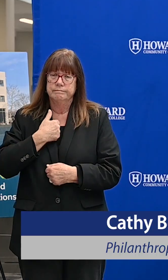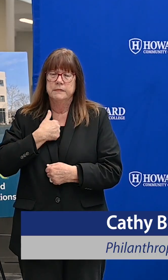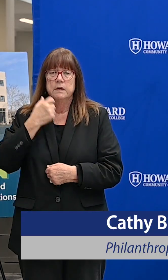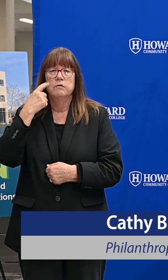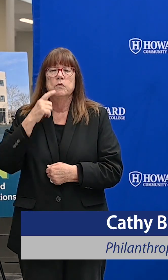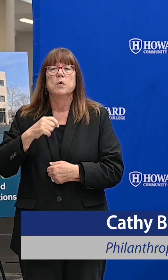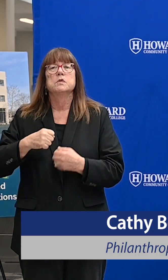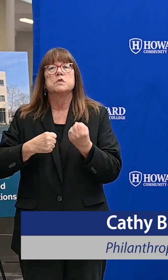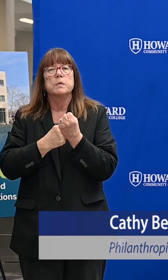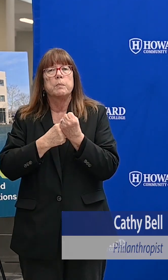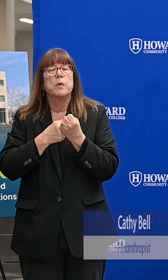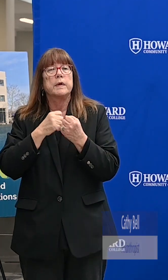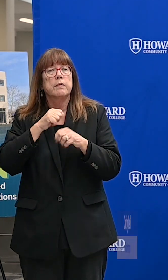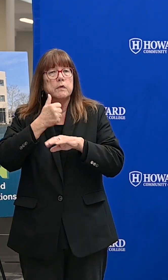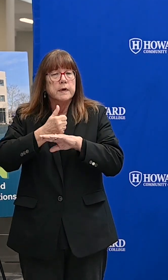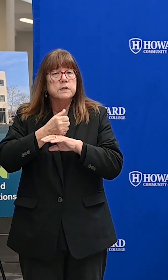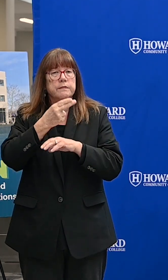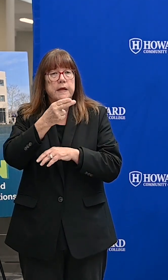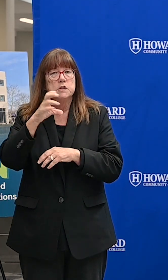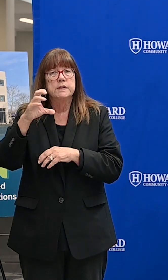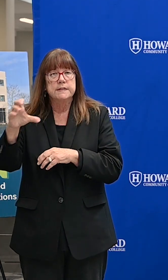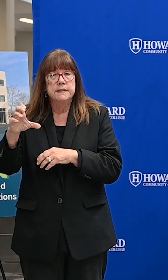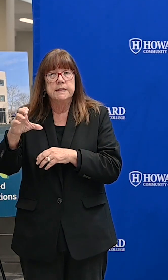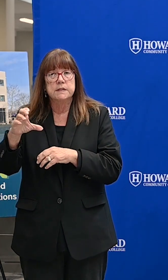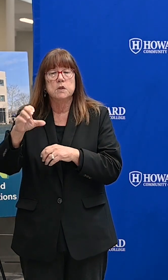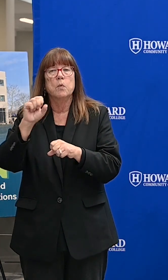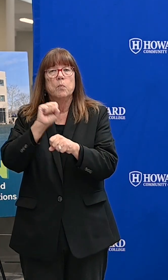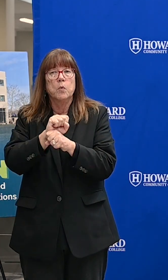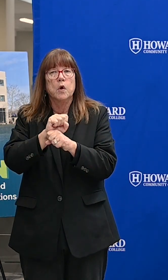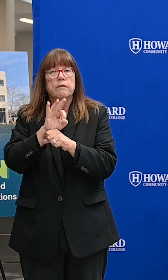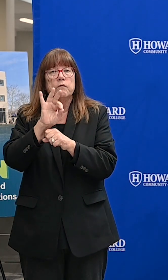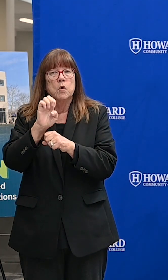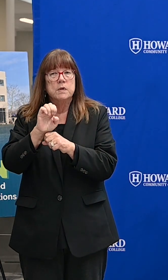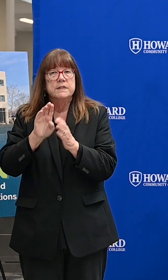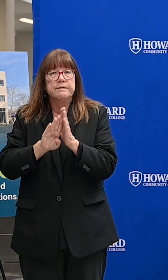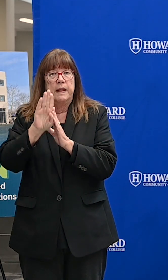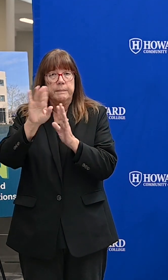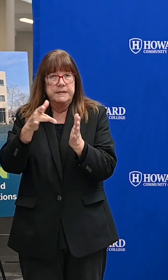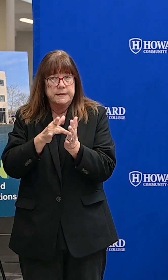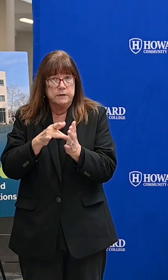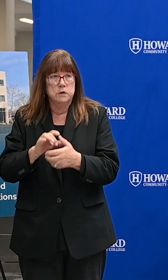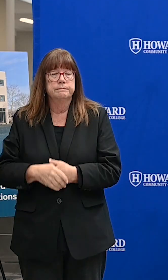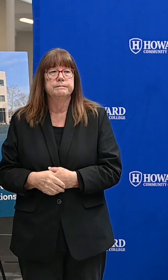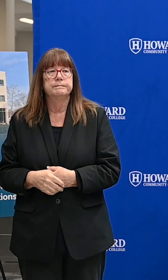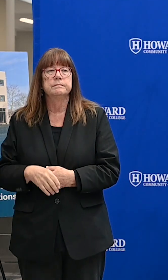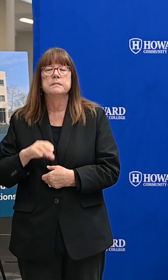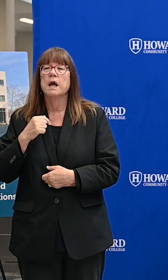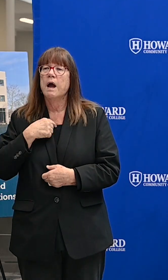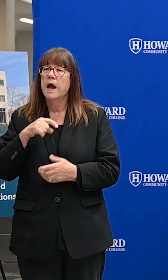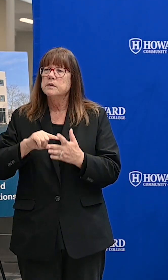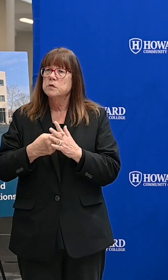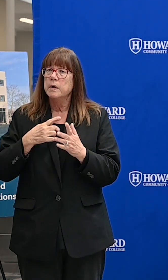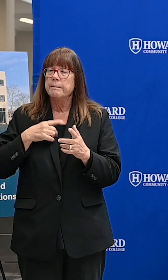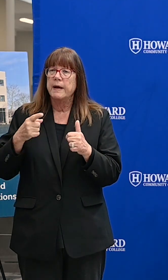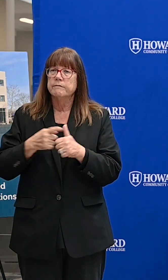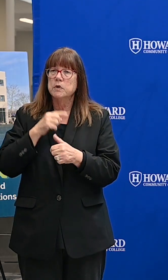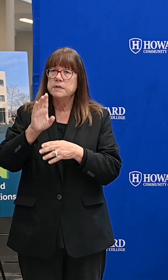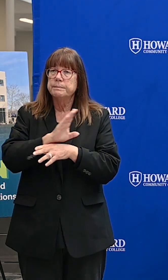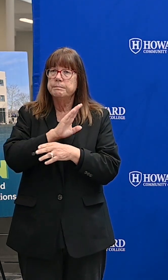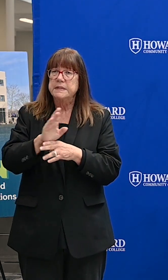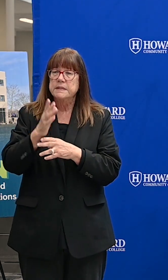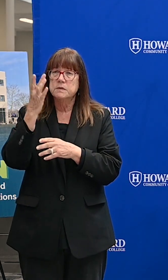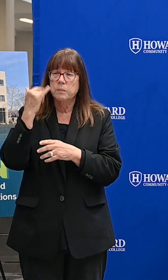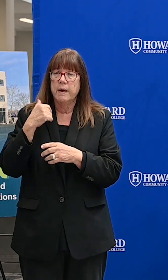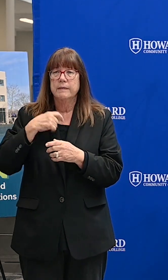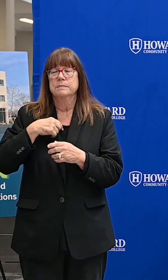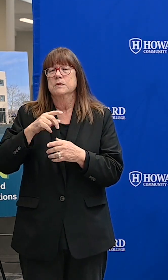the creation of Howard Community College's Workforce Development Center. I started my first business as a result